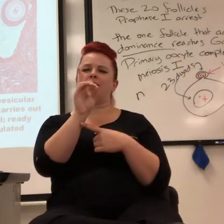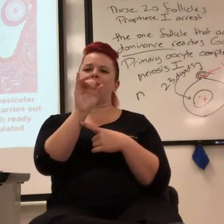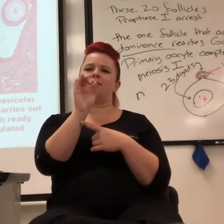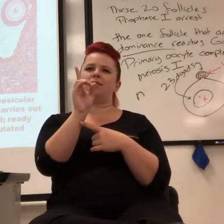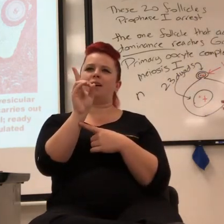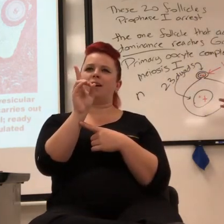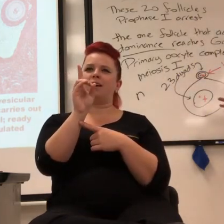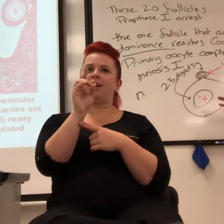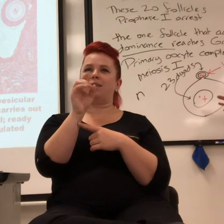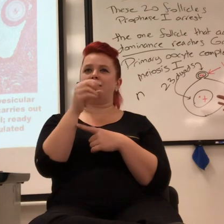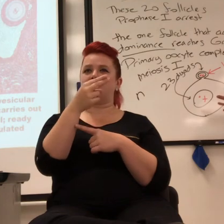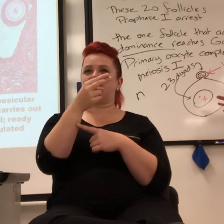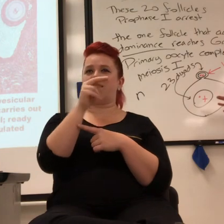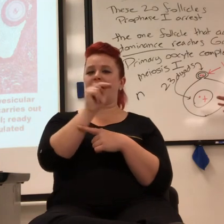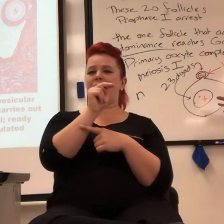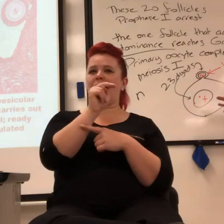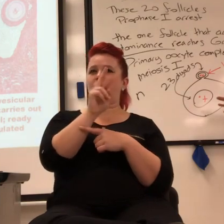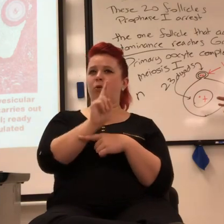replicated or not?